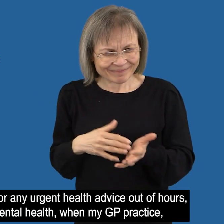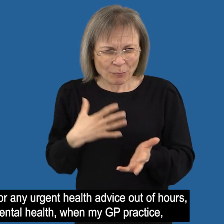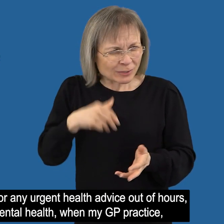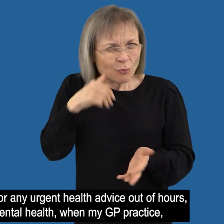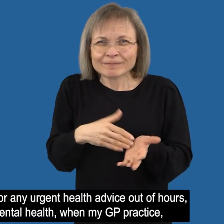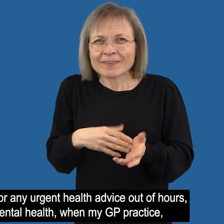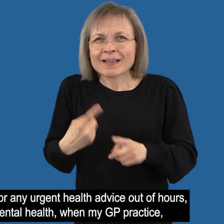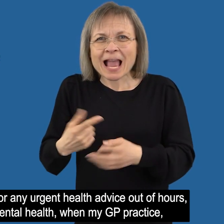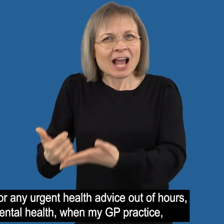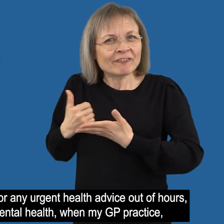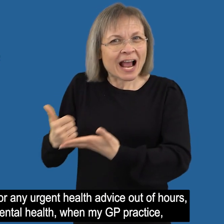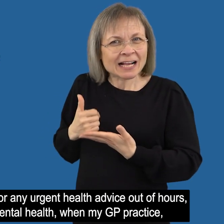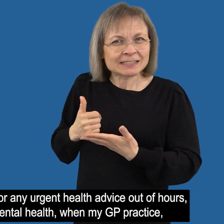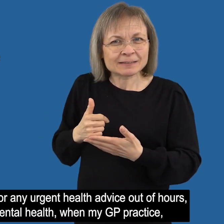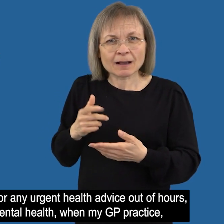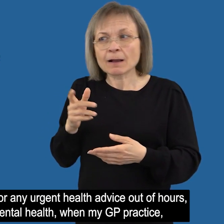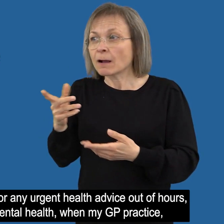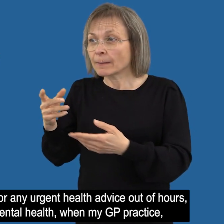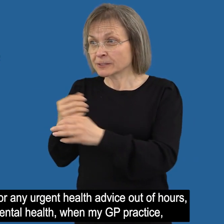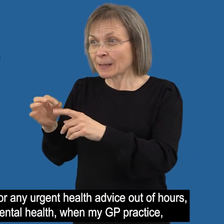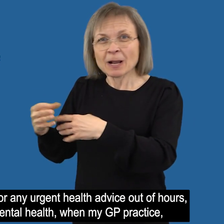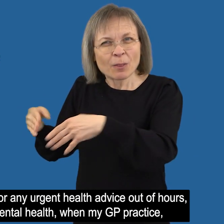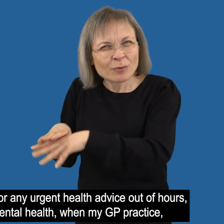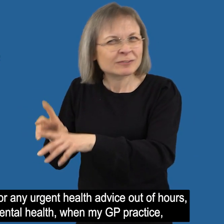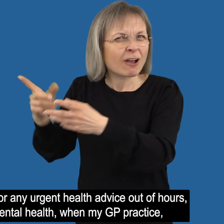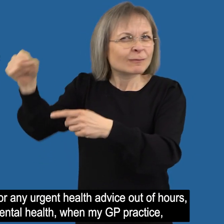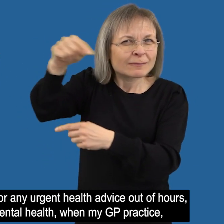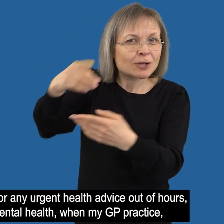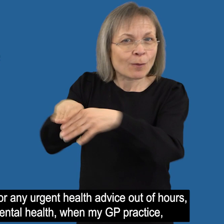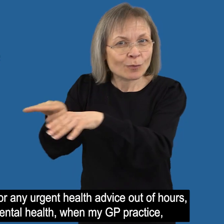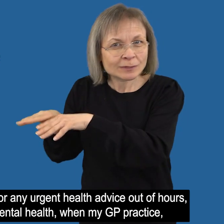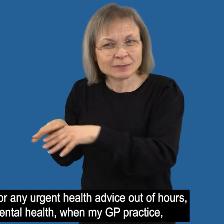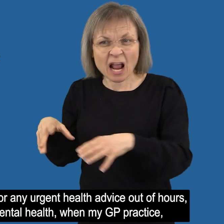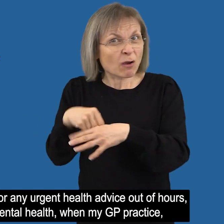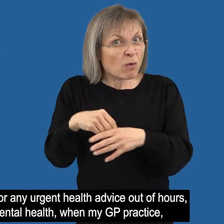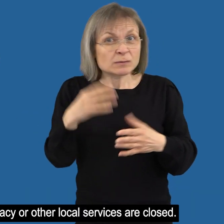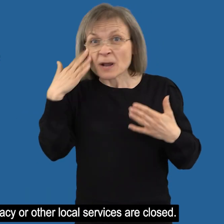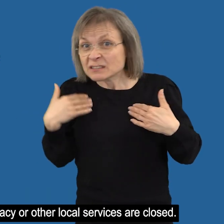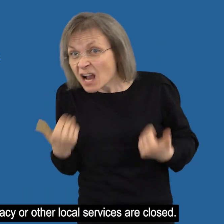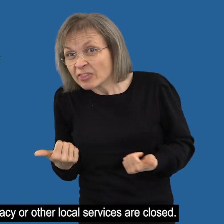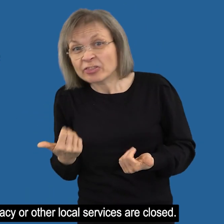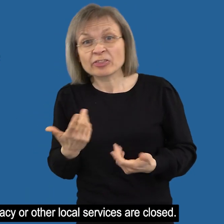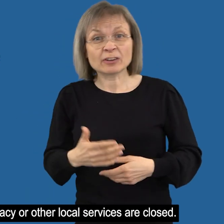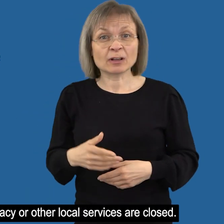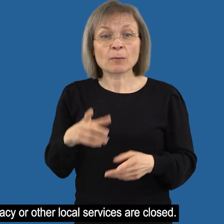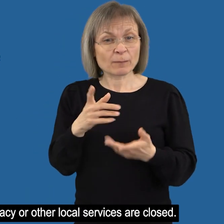I can call 111 for any urgent health advice out of hours, including mental health, when my GP